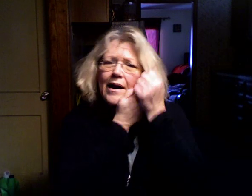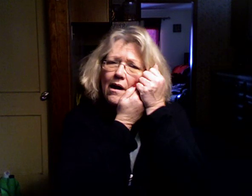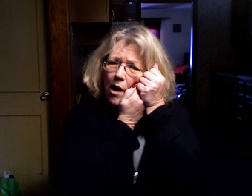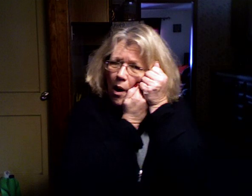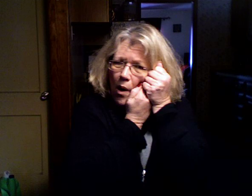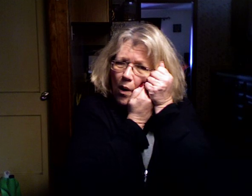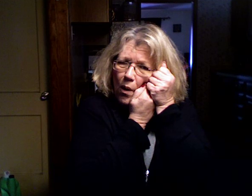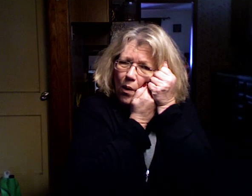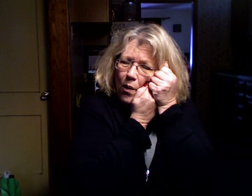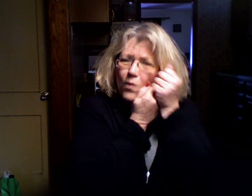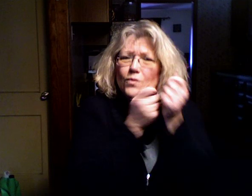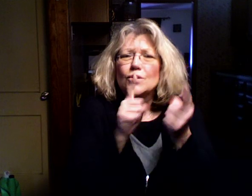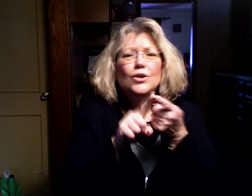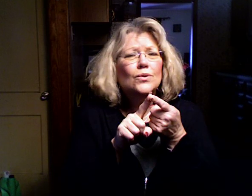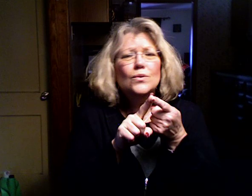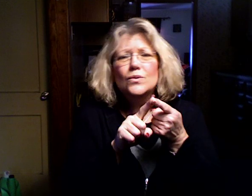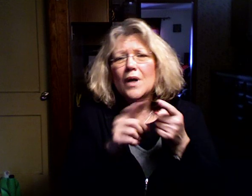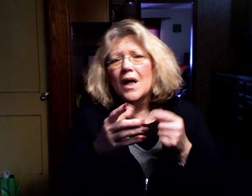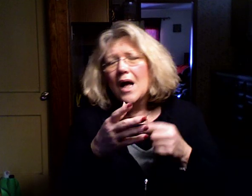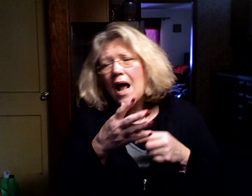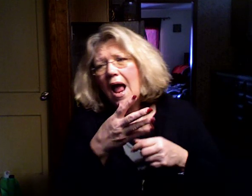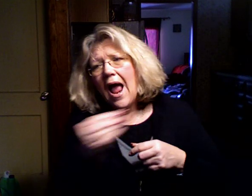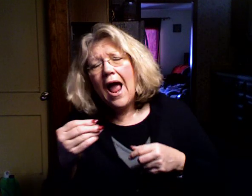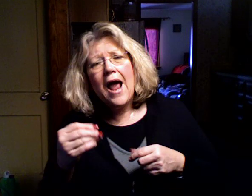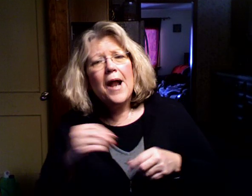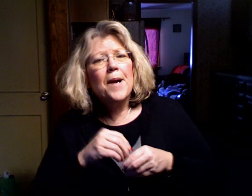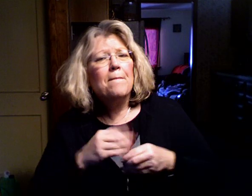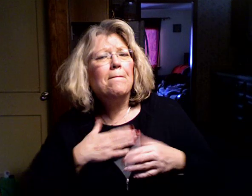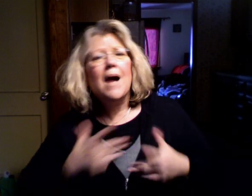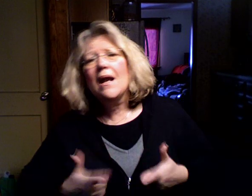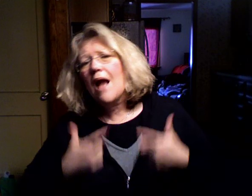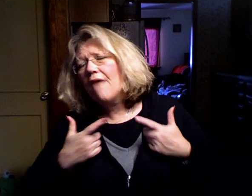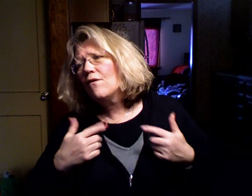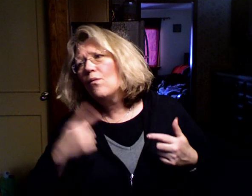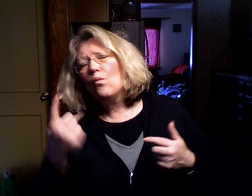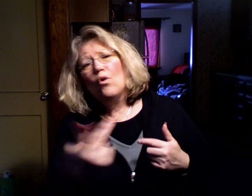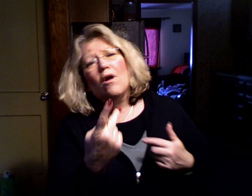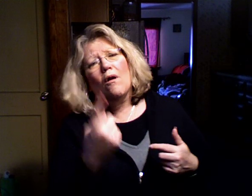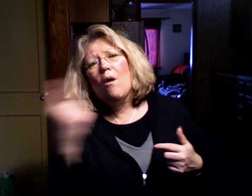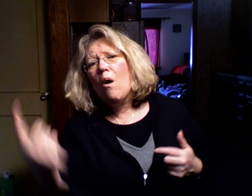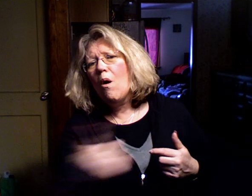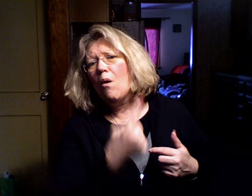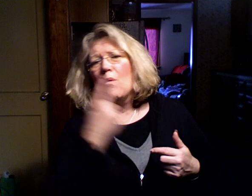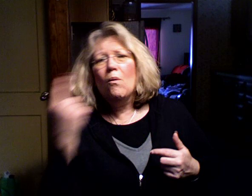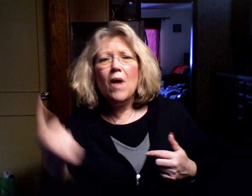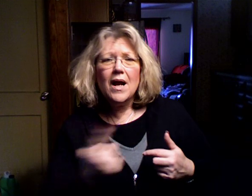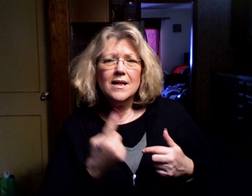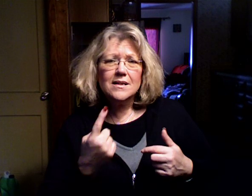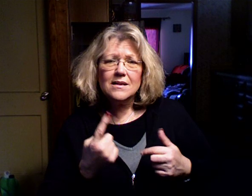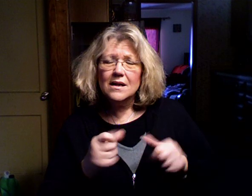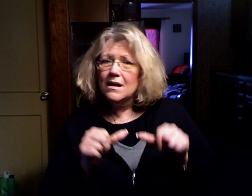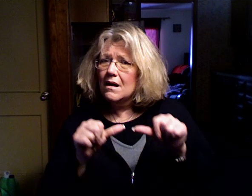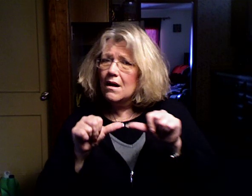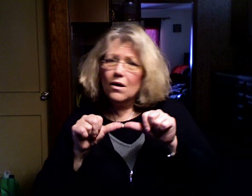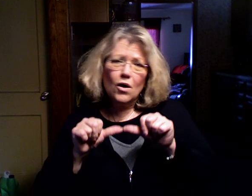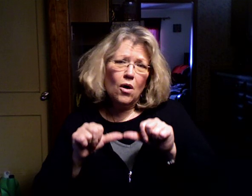hold you In my life A million dollars Go